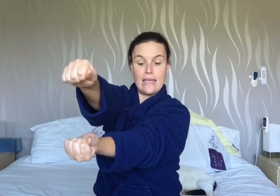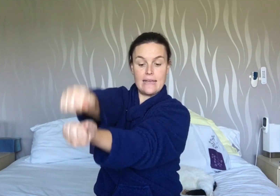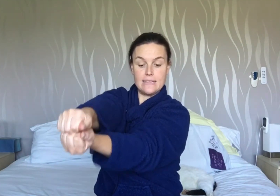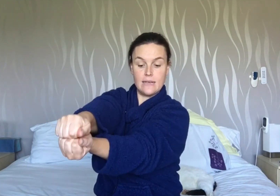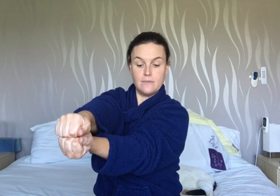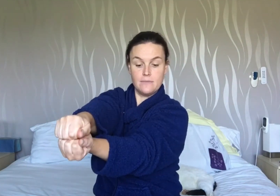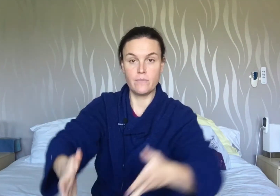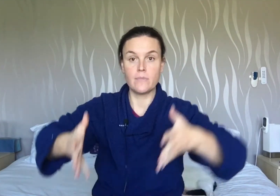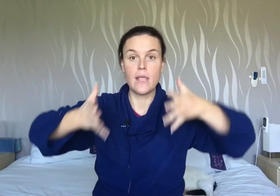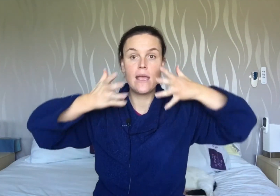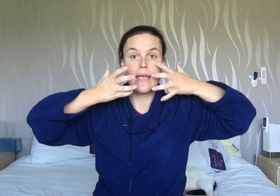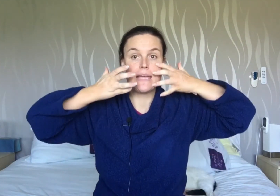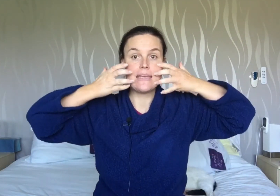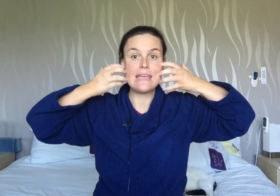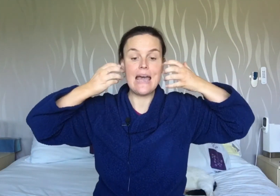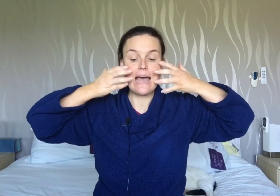alligator. Cat,